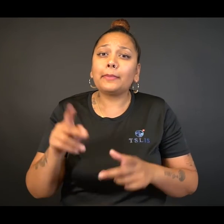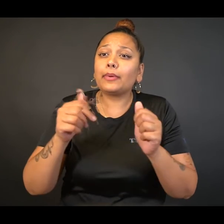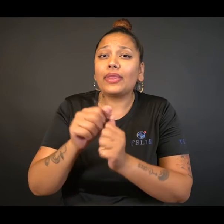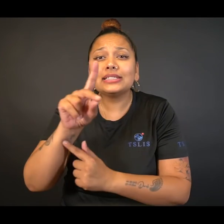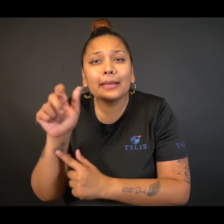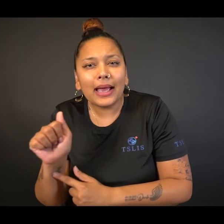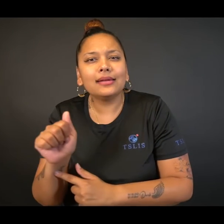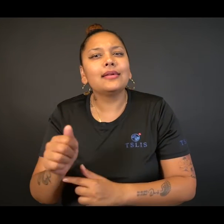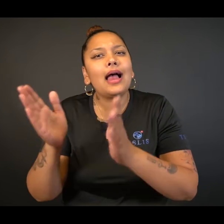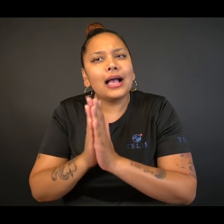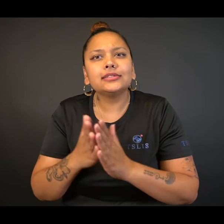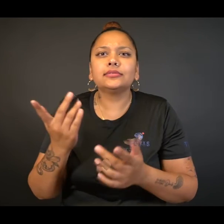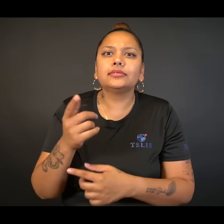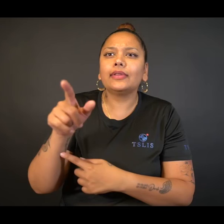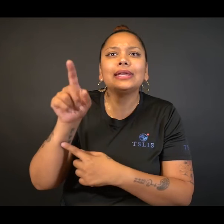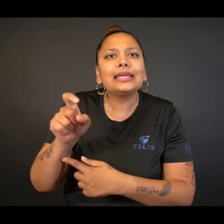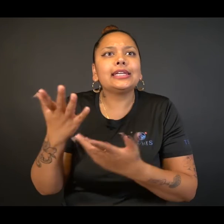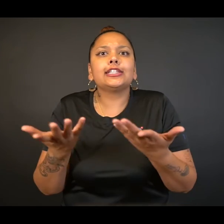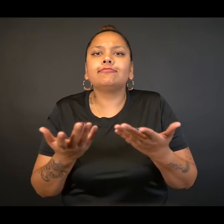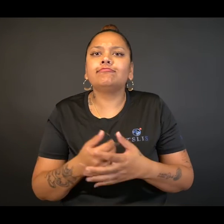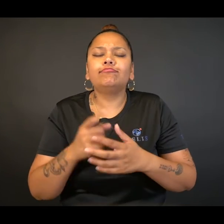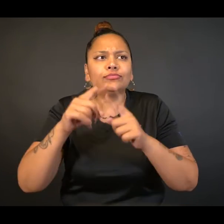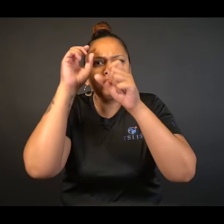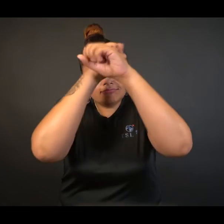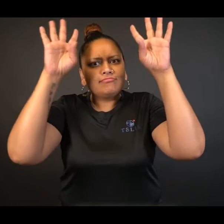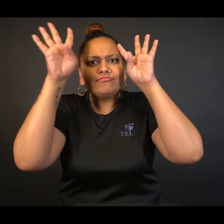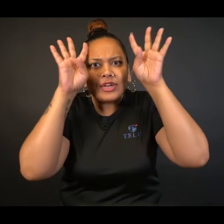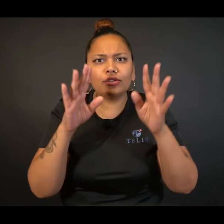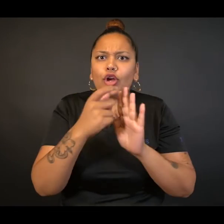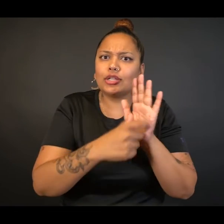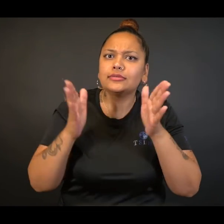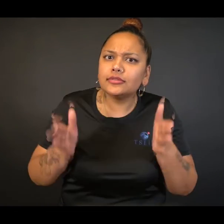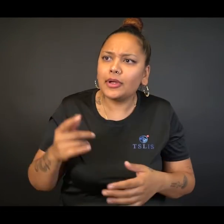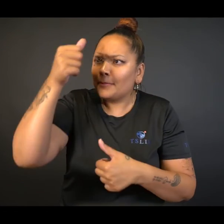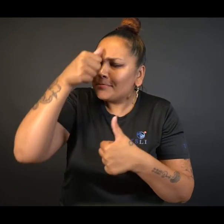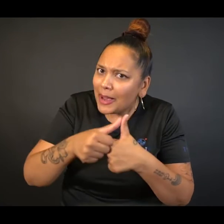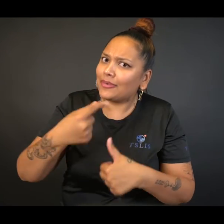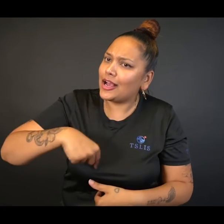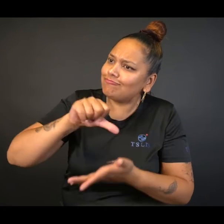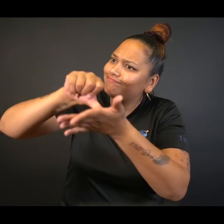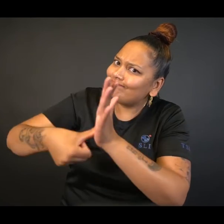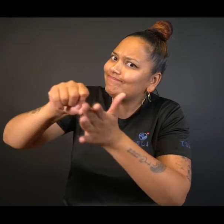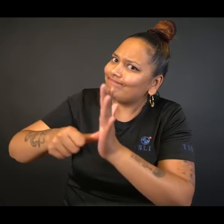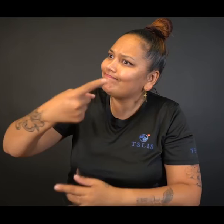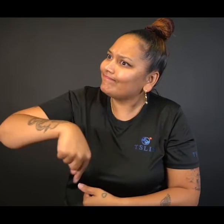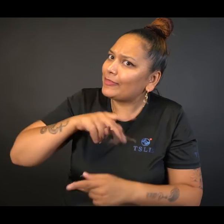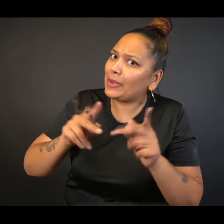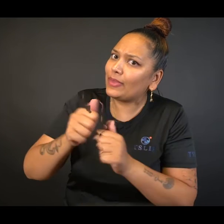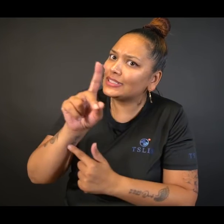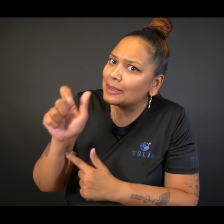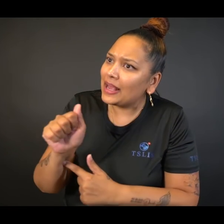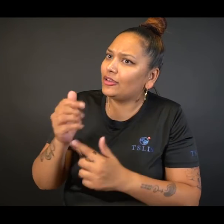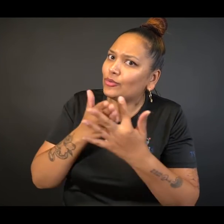not using a universal mindset. They're not thinking about everyone. People with disabilities need content creators